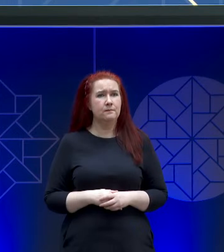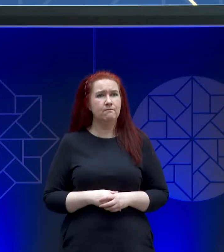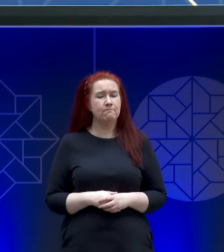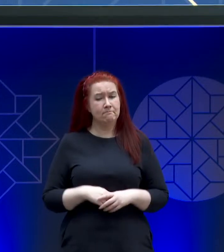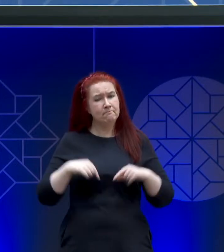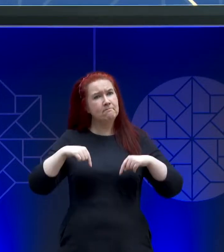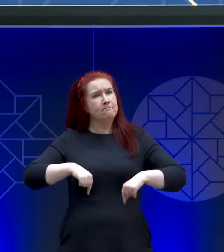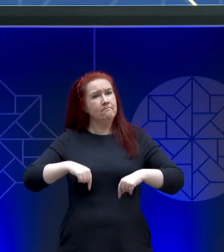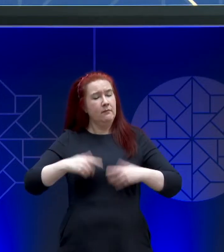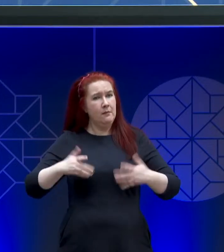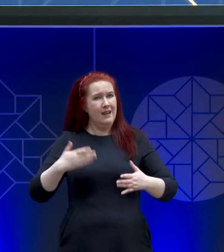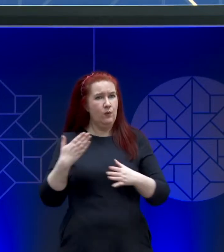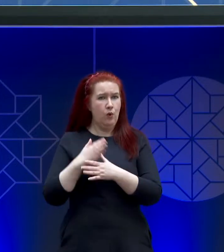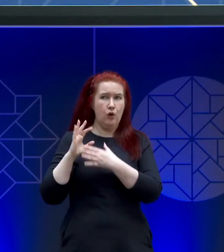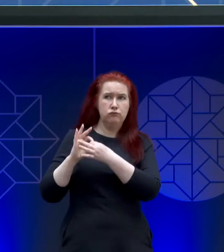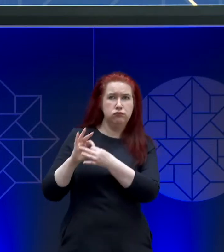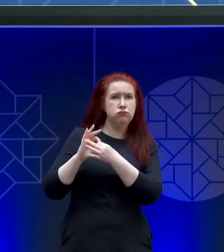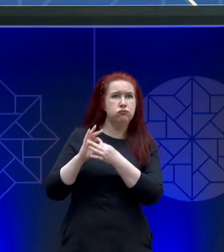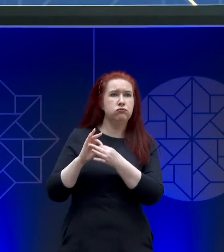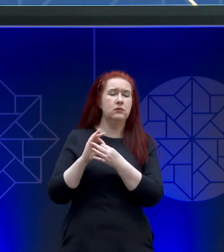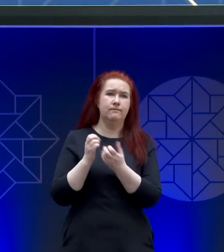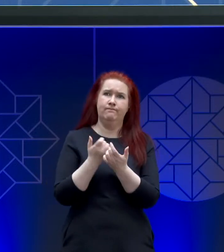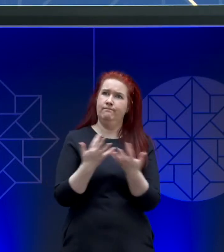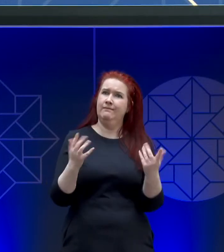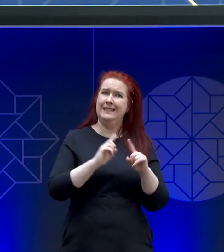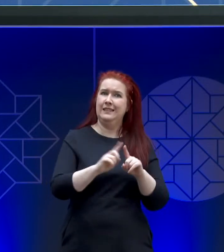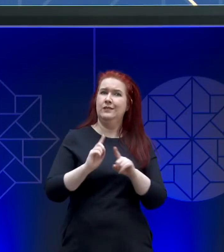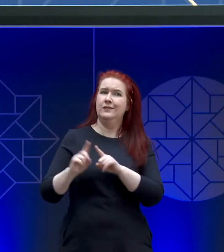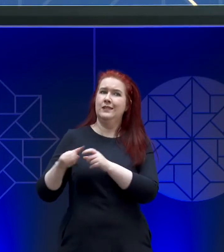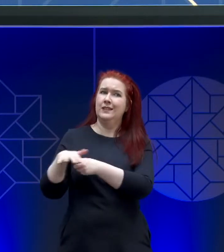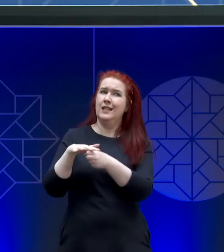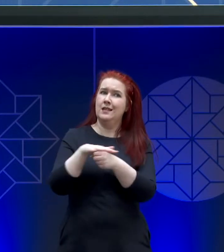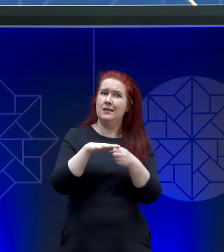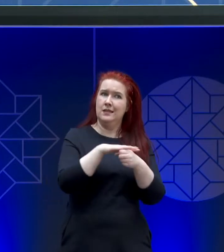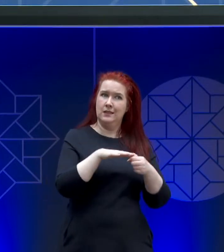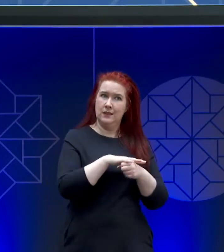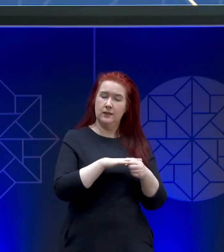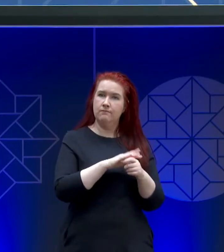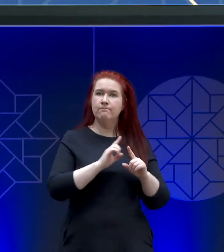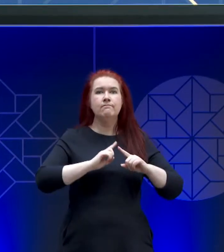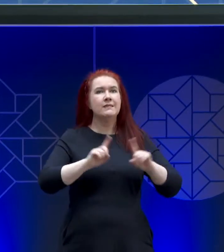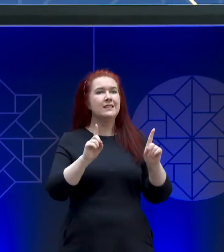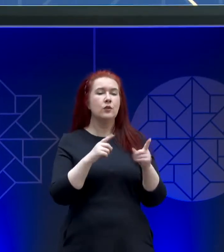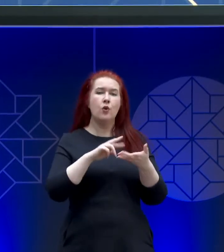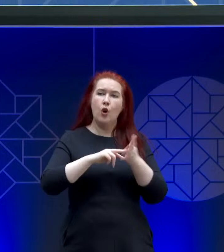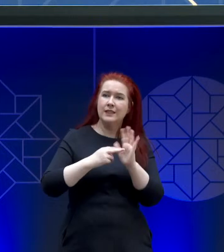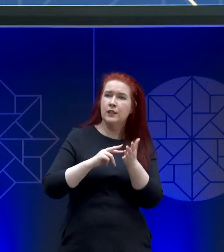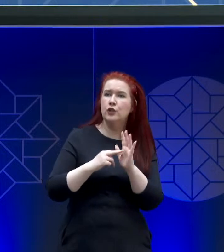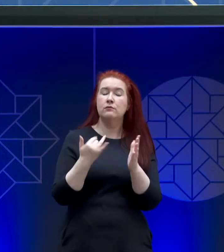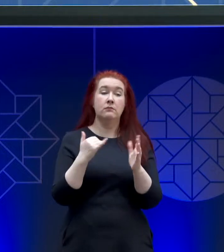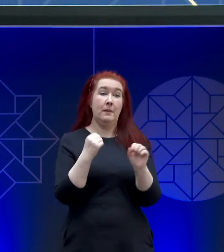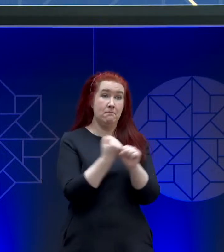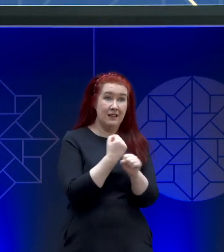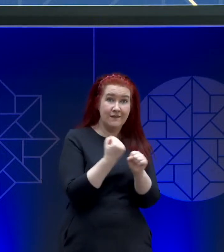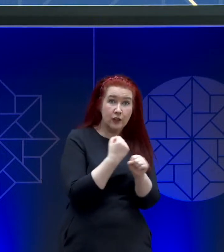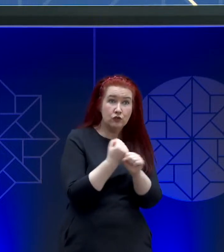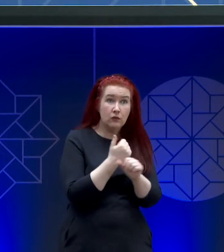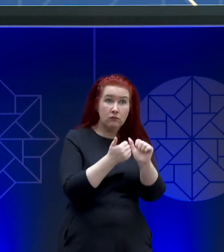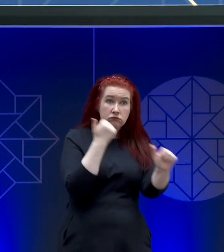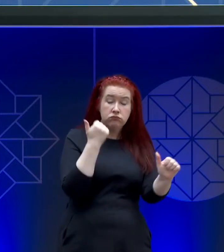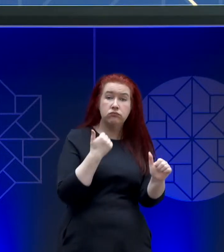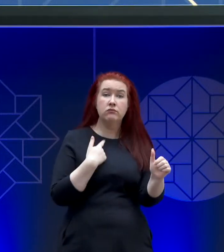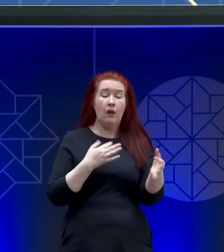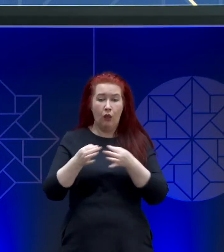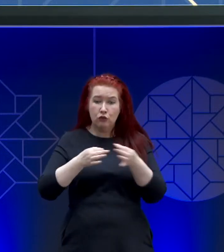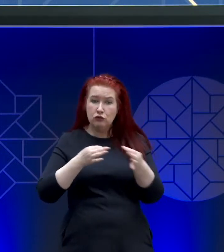very closely across multiple sectors with different types of organisations, be they manufacturers,